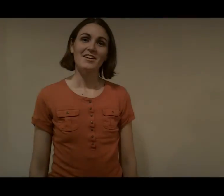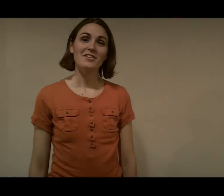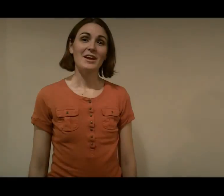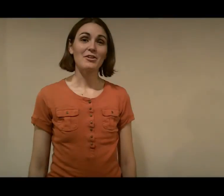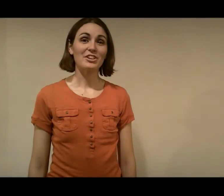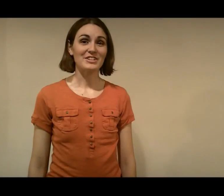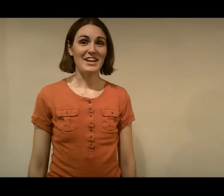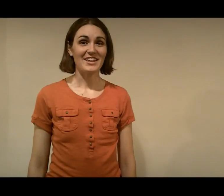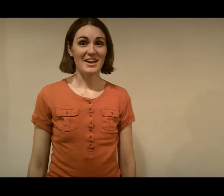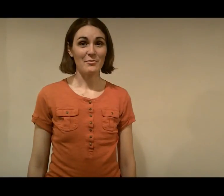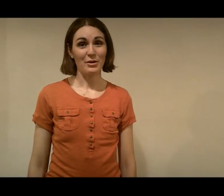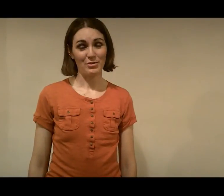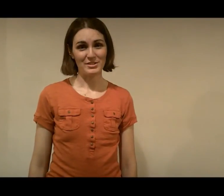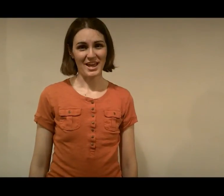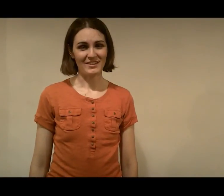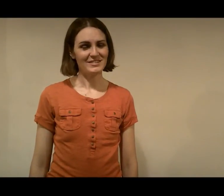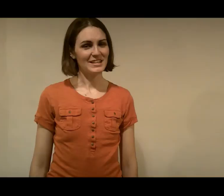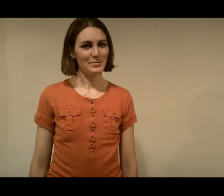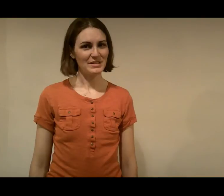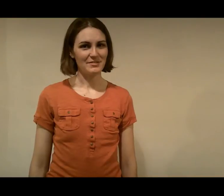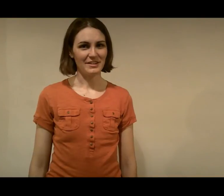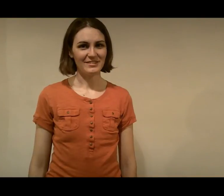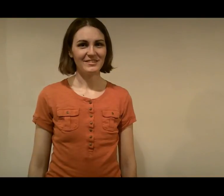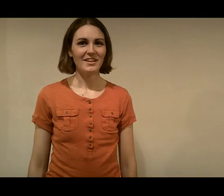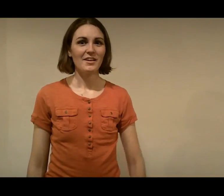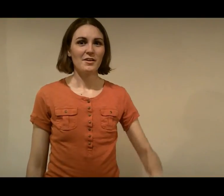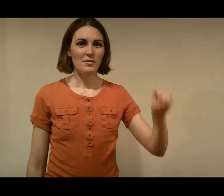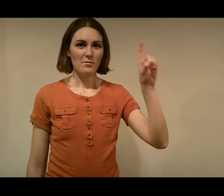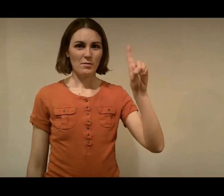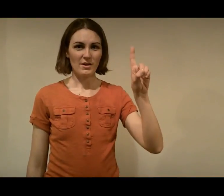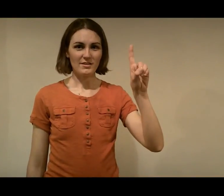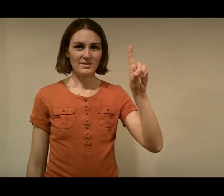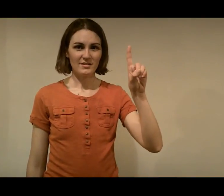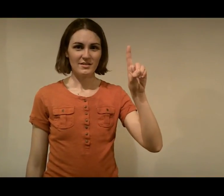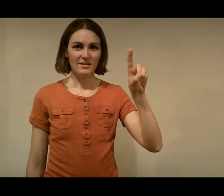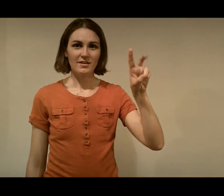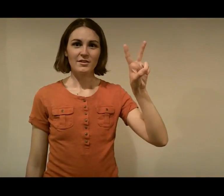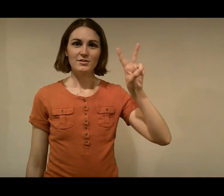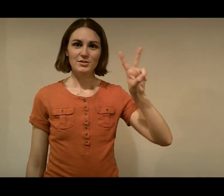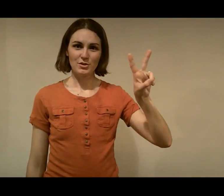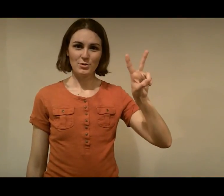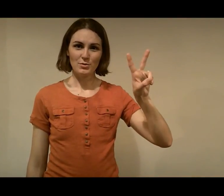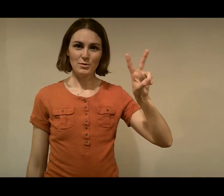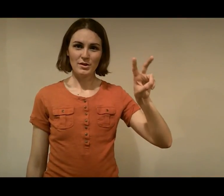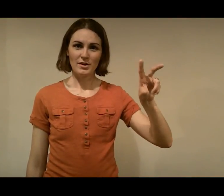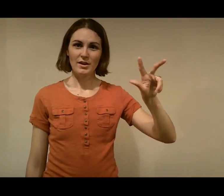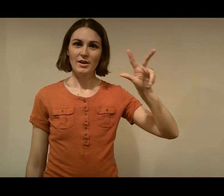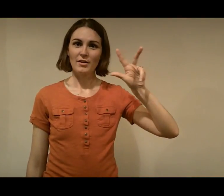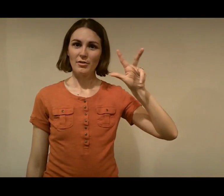Now we're going to learn how to count 1 through 10. It's a little bit different. 1, 2,